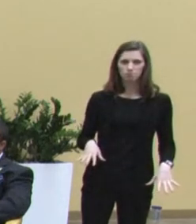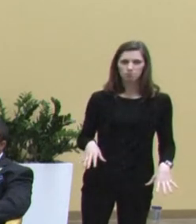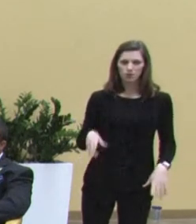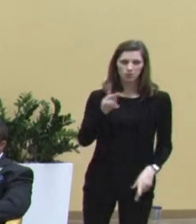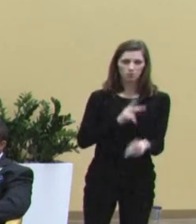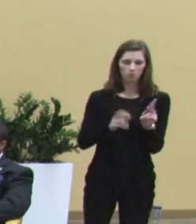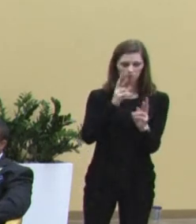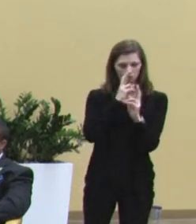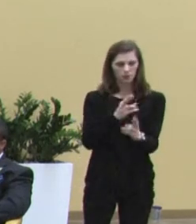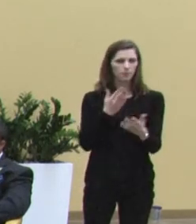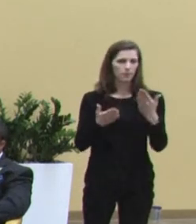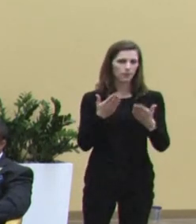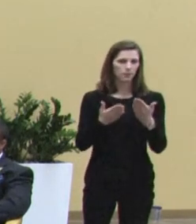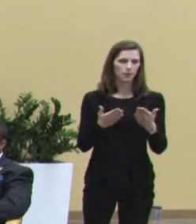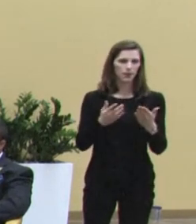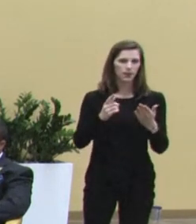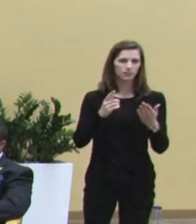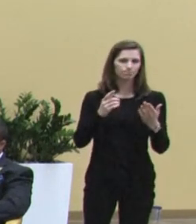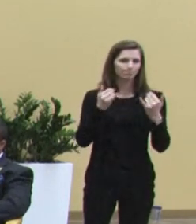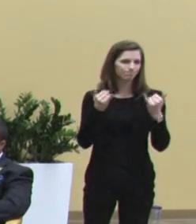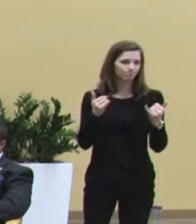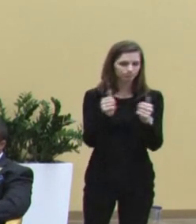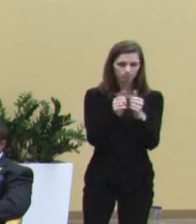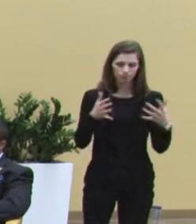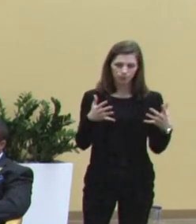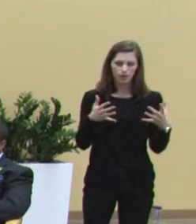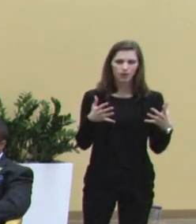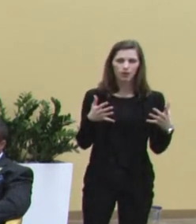gave me the benefit of the doubt that I was an American.